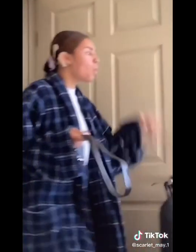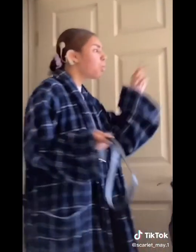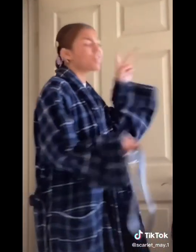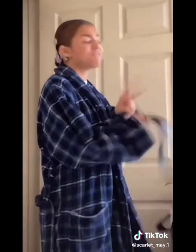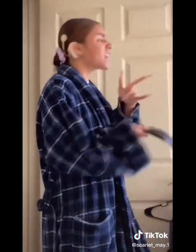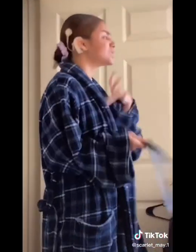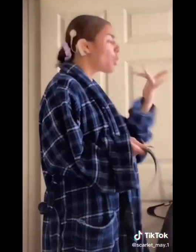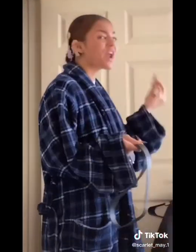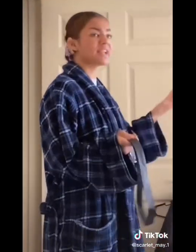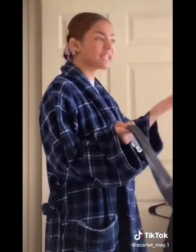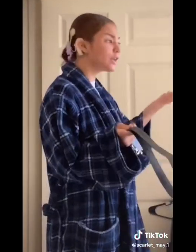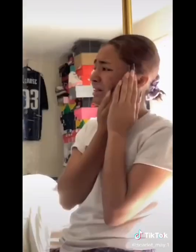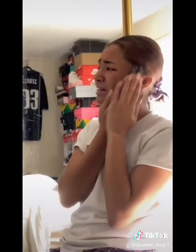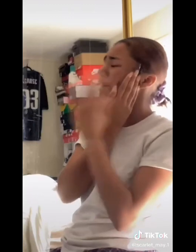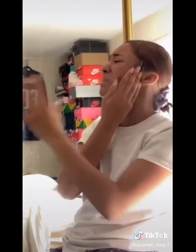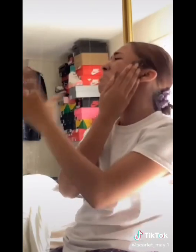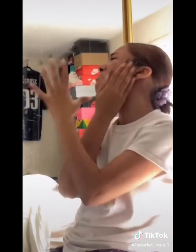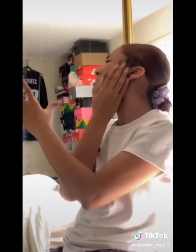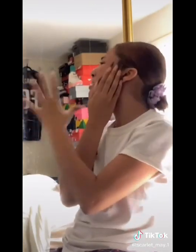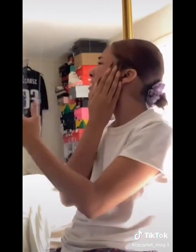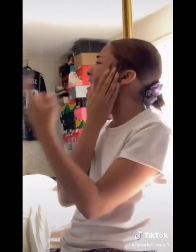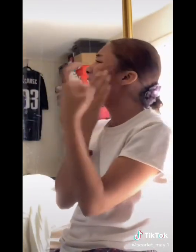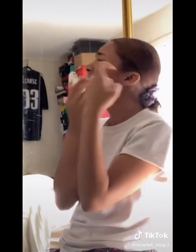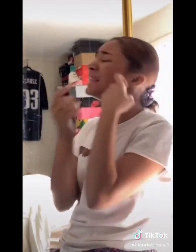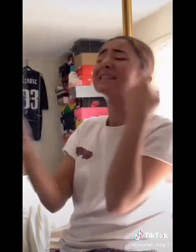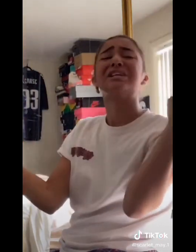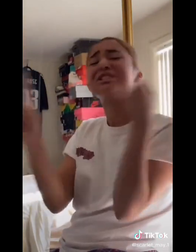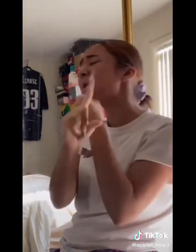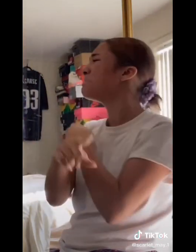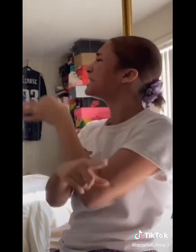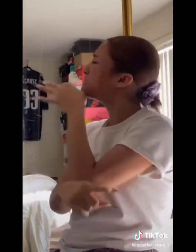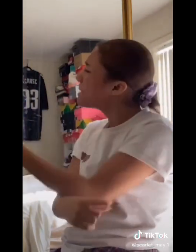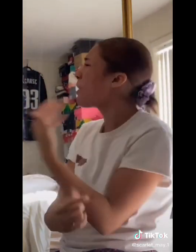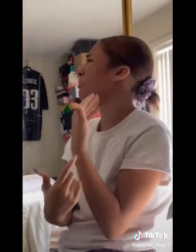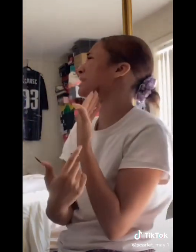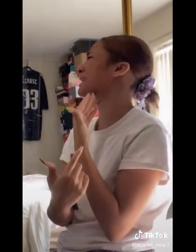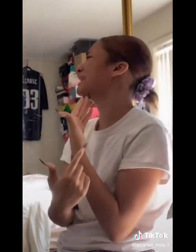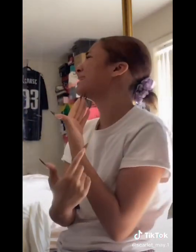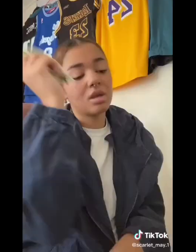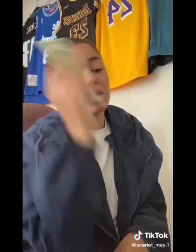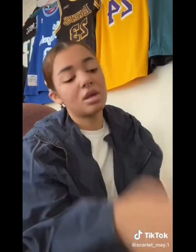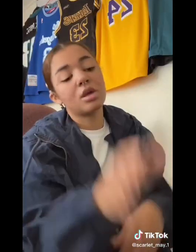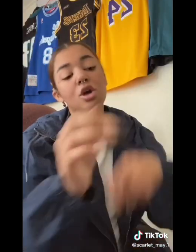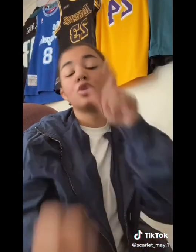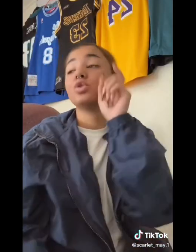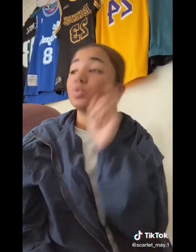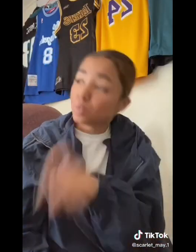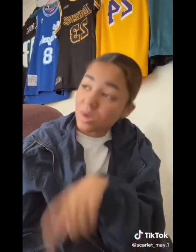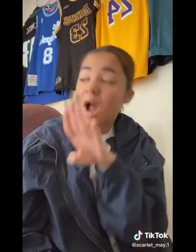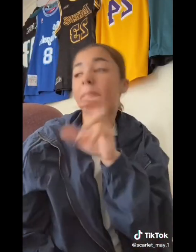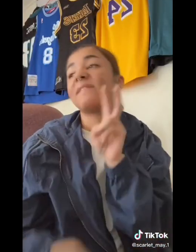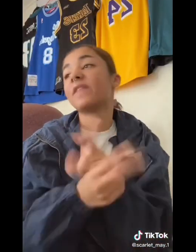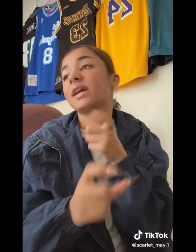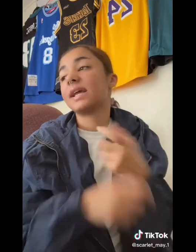What's going on in here? Mama, they just hit me and spit on me. You gotta be fucking kidding me.